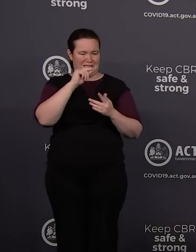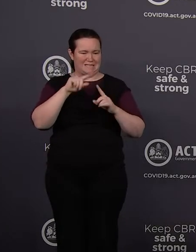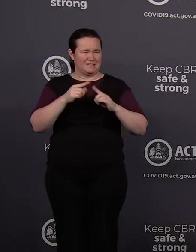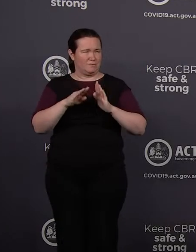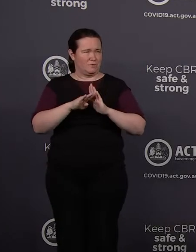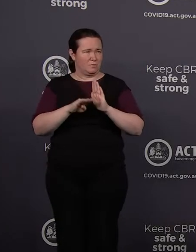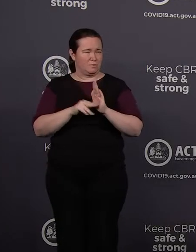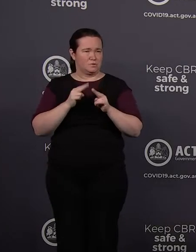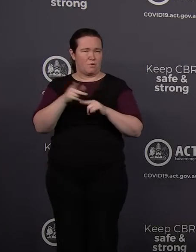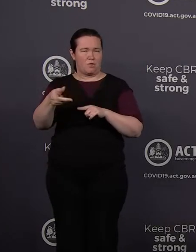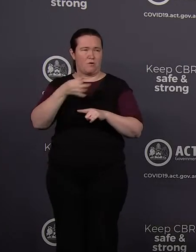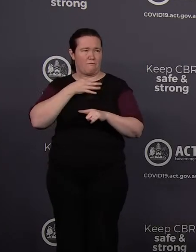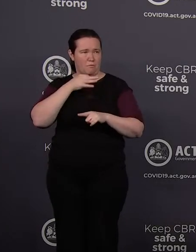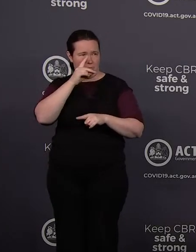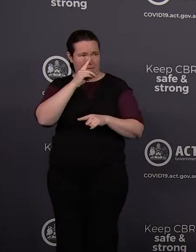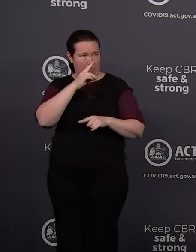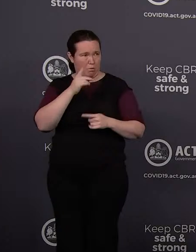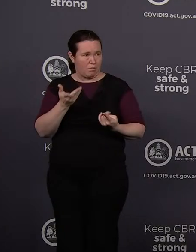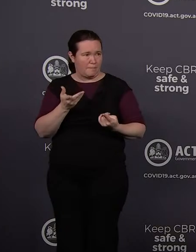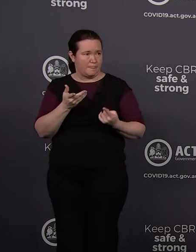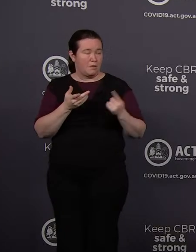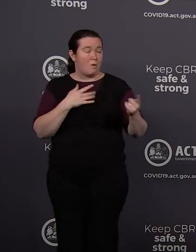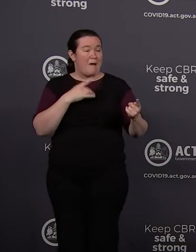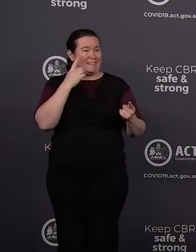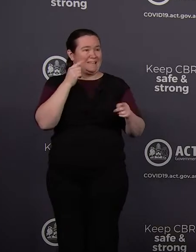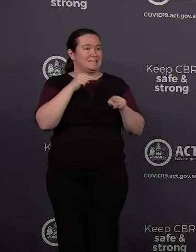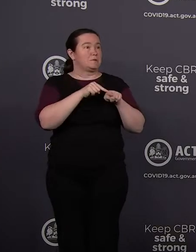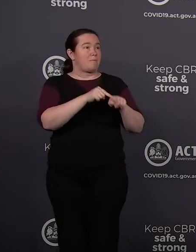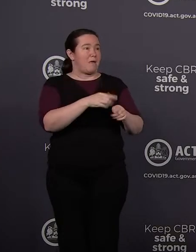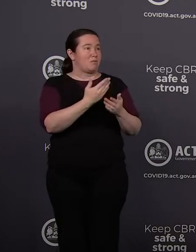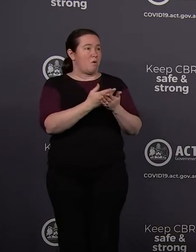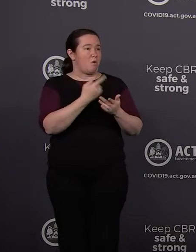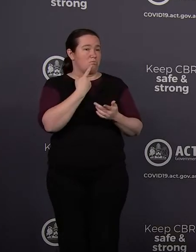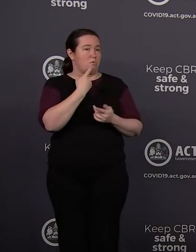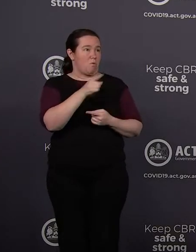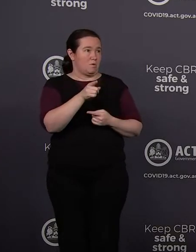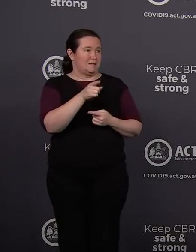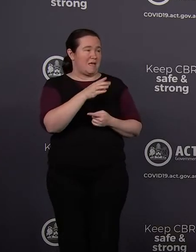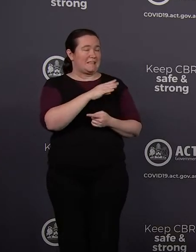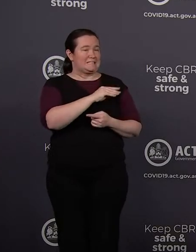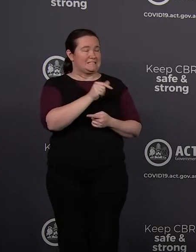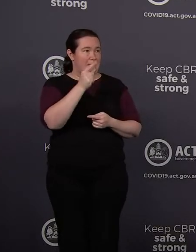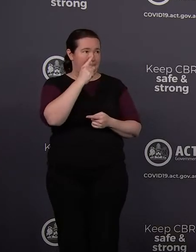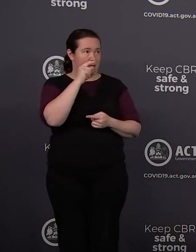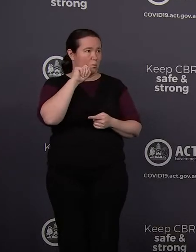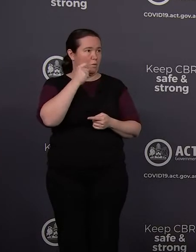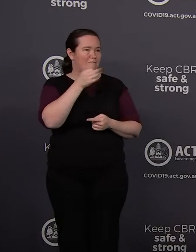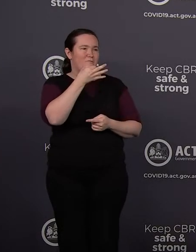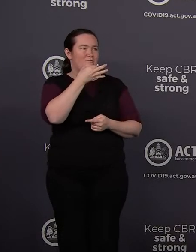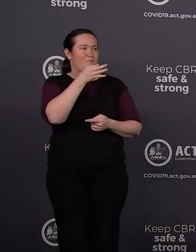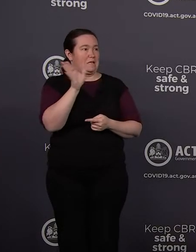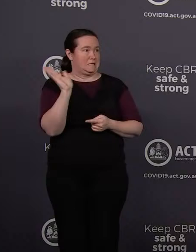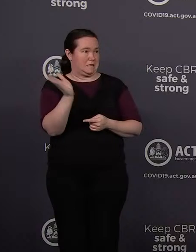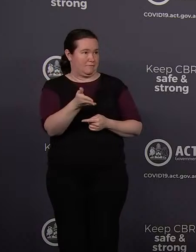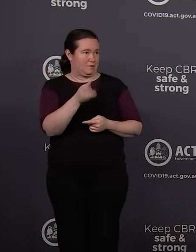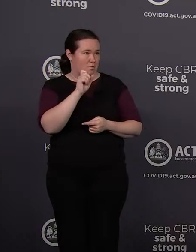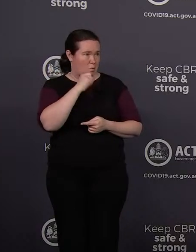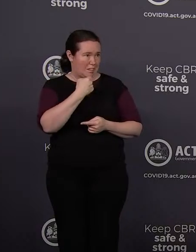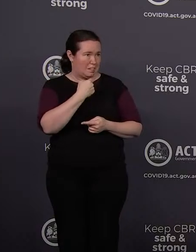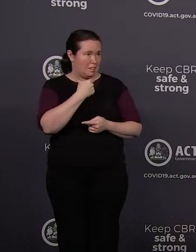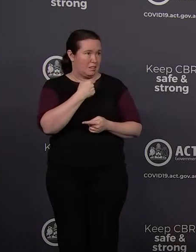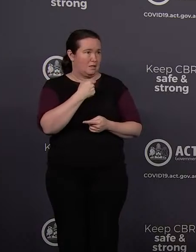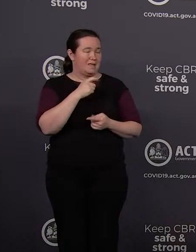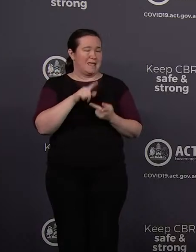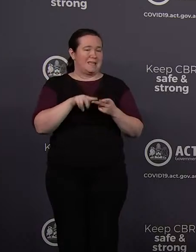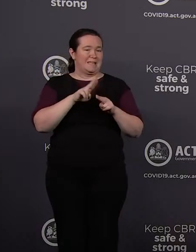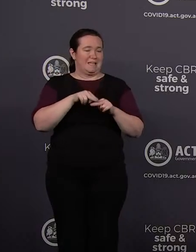an order, many businesses will do free delivery, and I'm sure if a person is in a